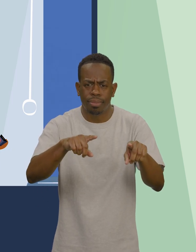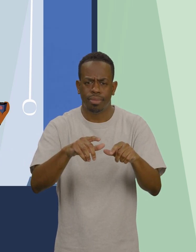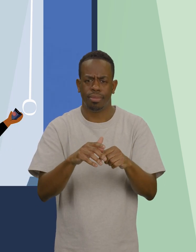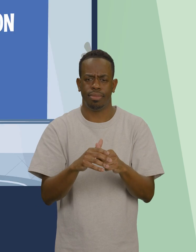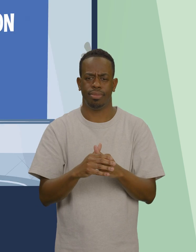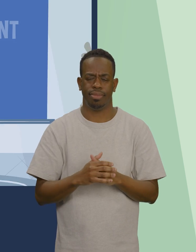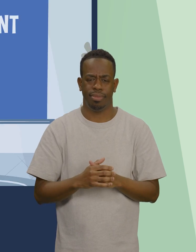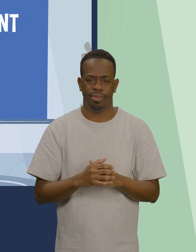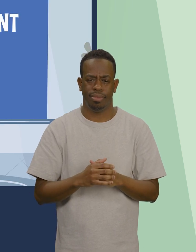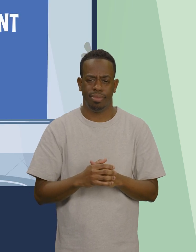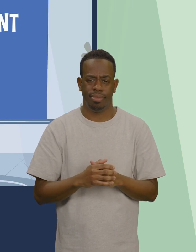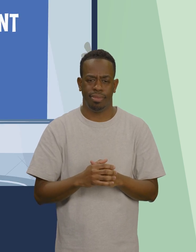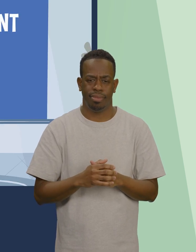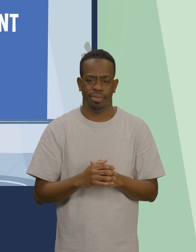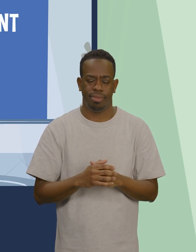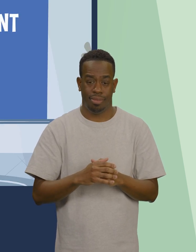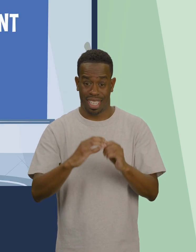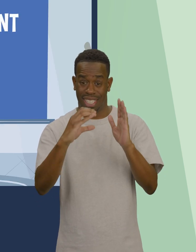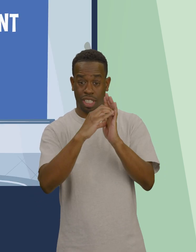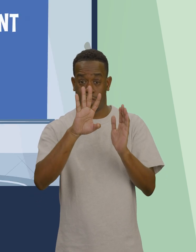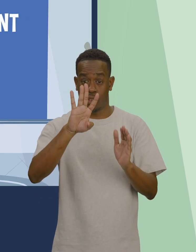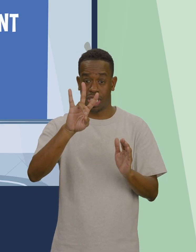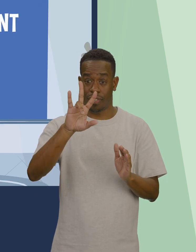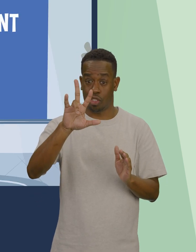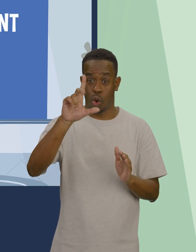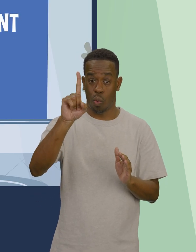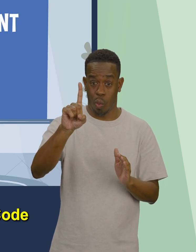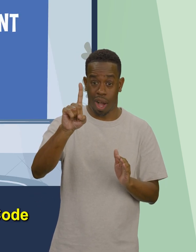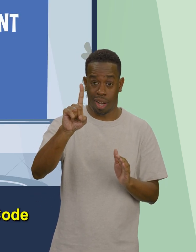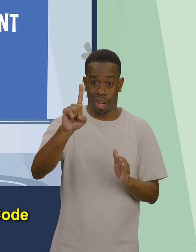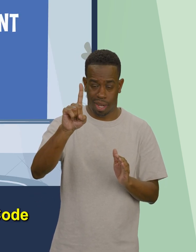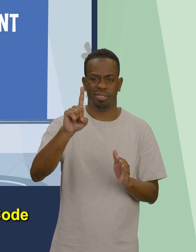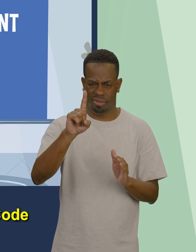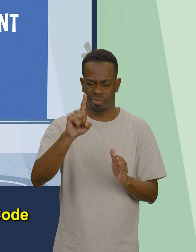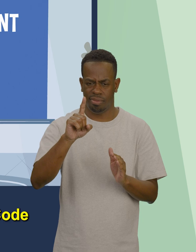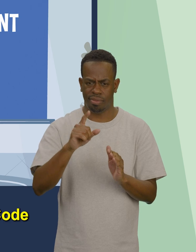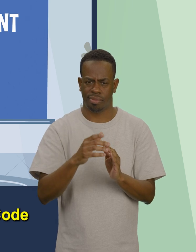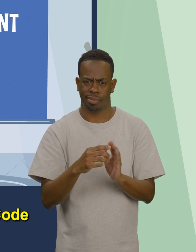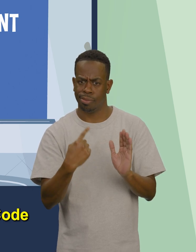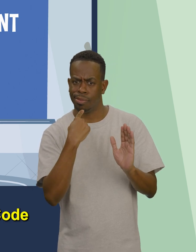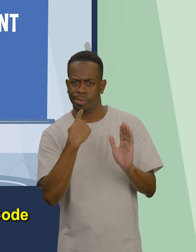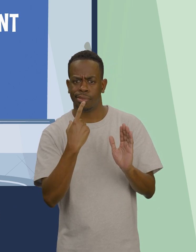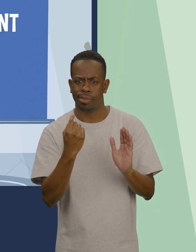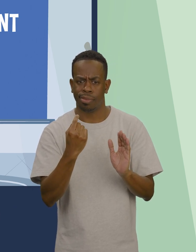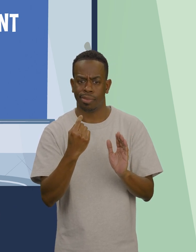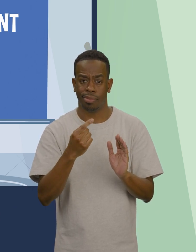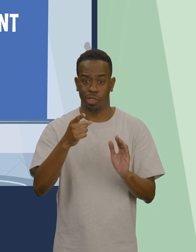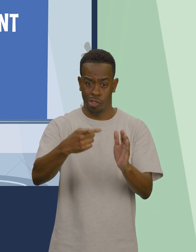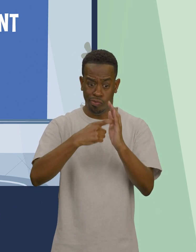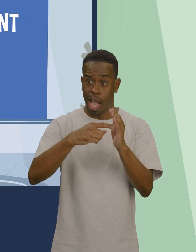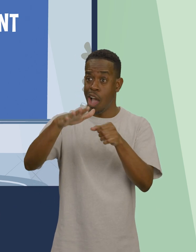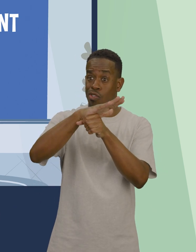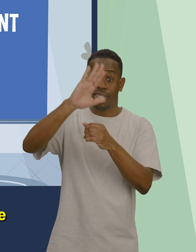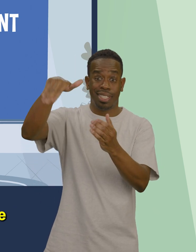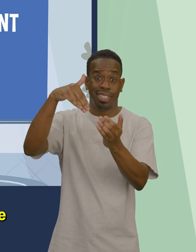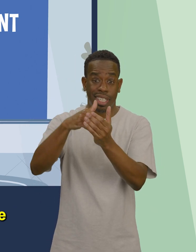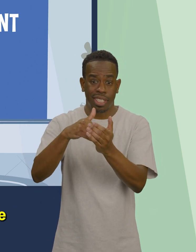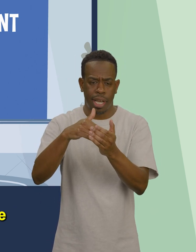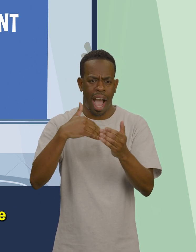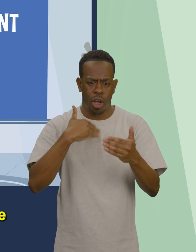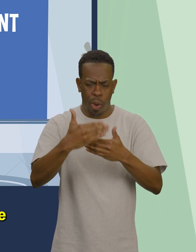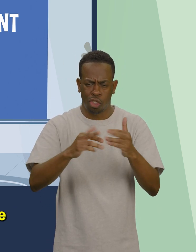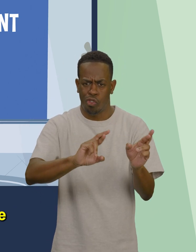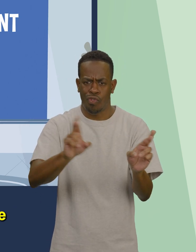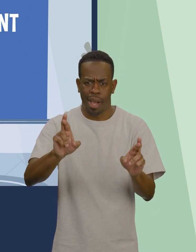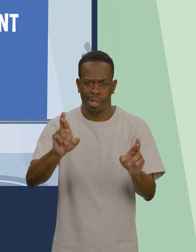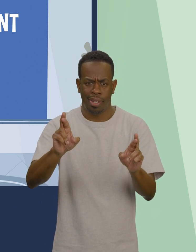them. Section 4731 of the Welfare and Institutions Code requires regional centers to have a